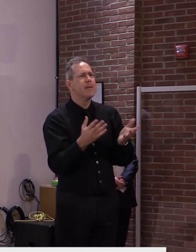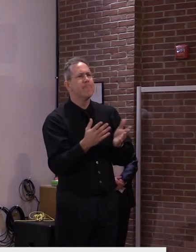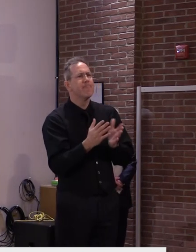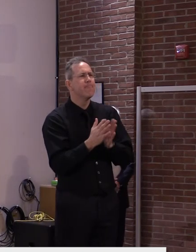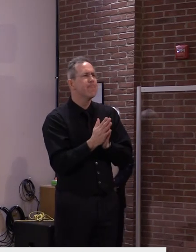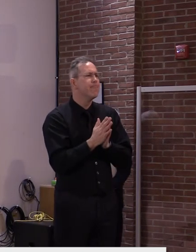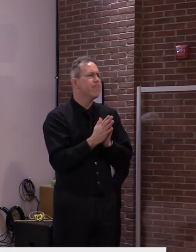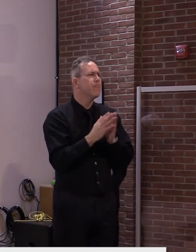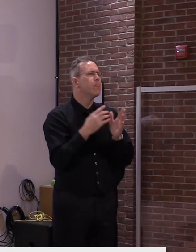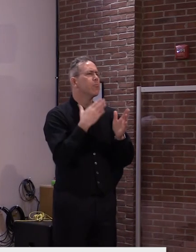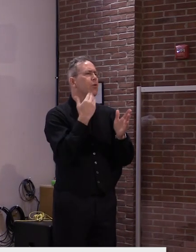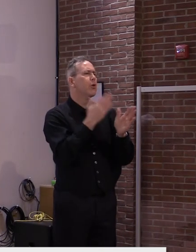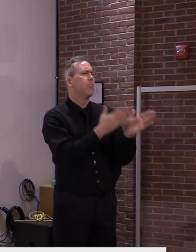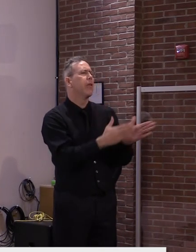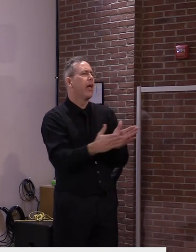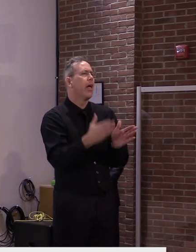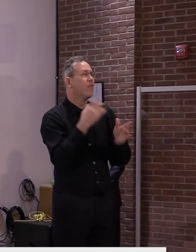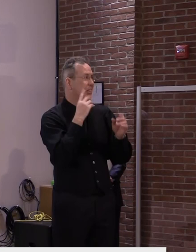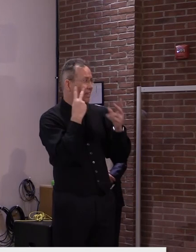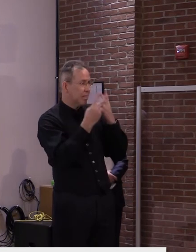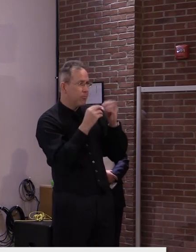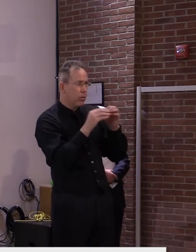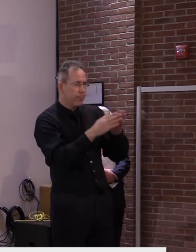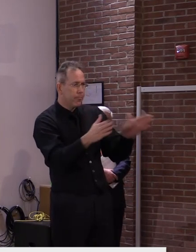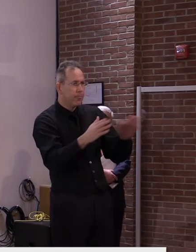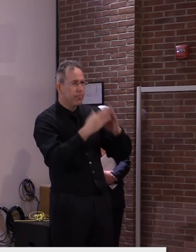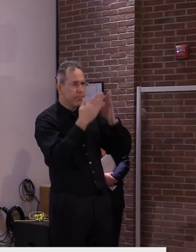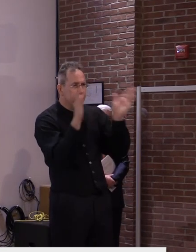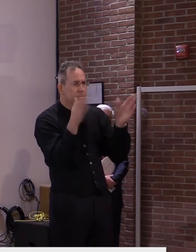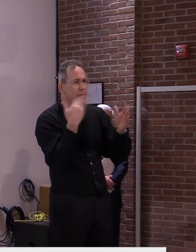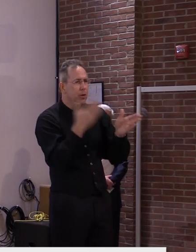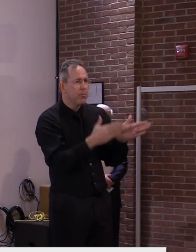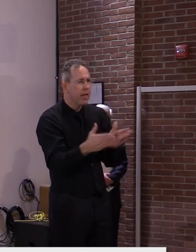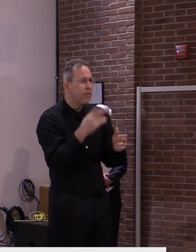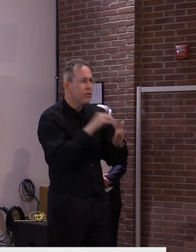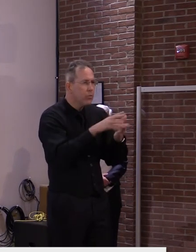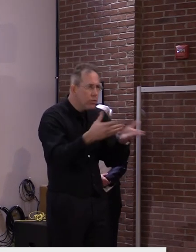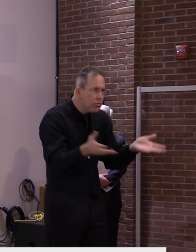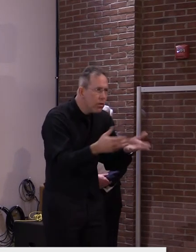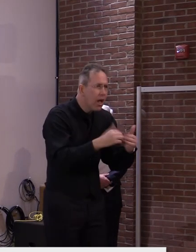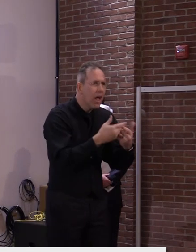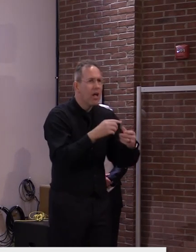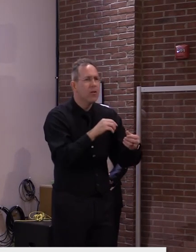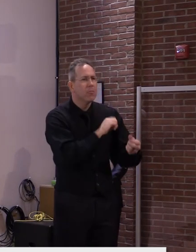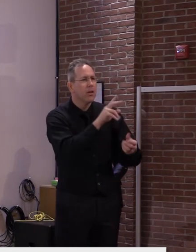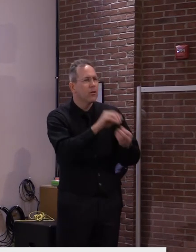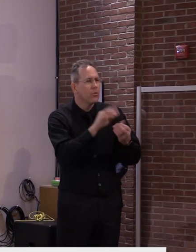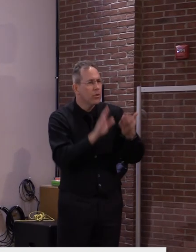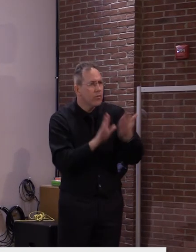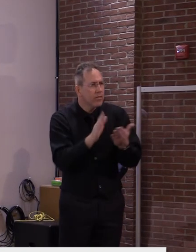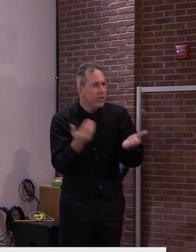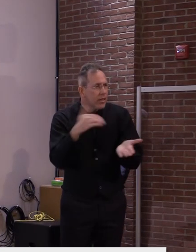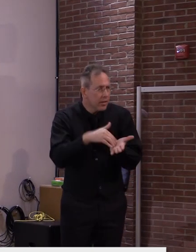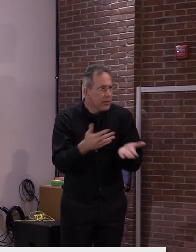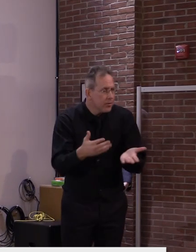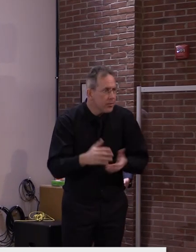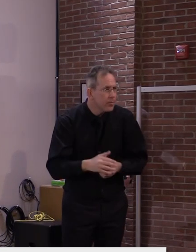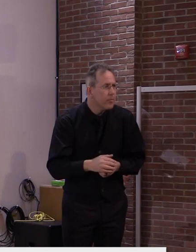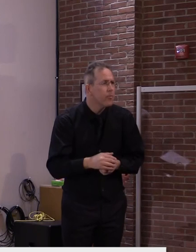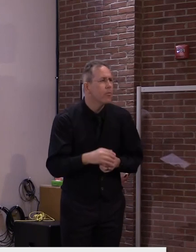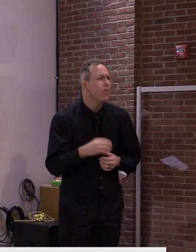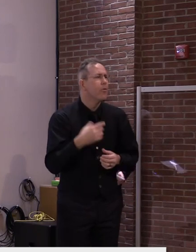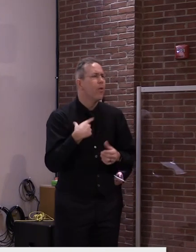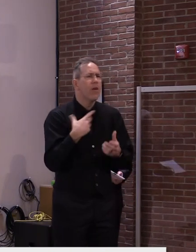planning initiative about reopening our state and the economy and the central role schools play in that. So we do have some time to do that planning, and we're